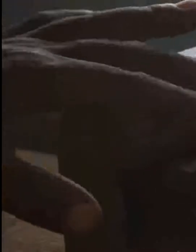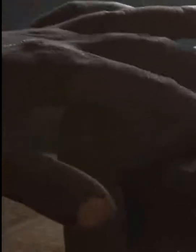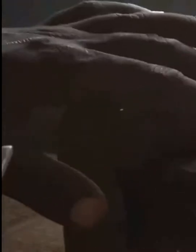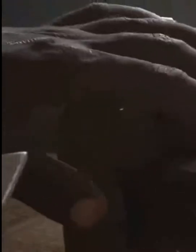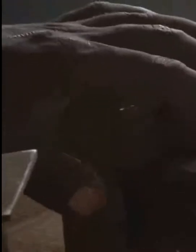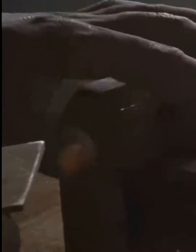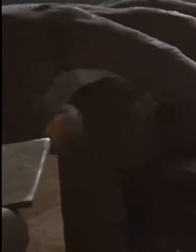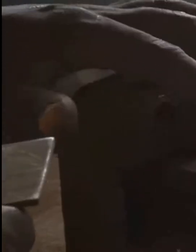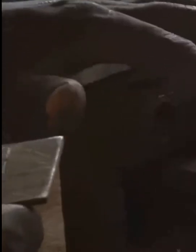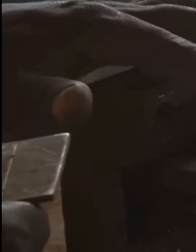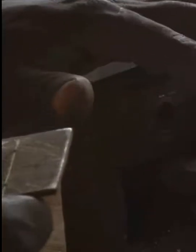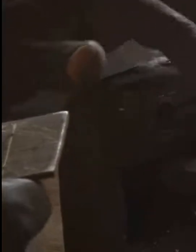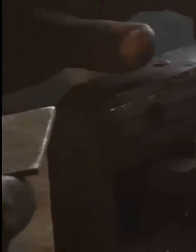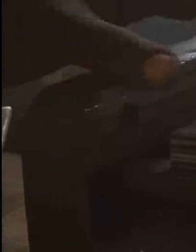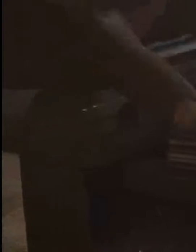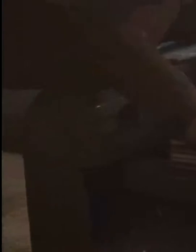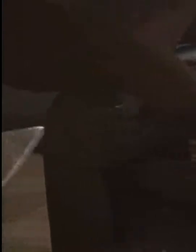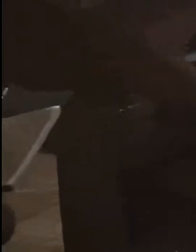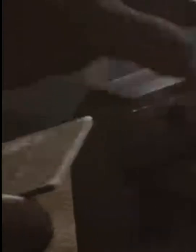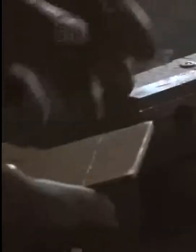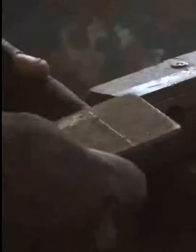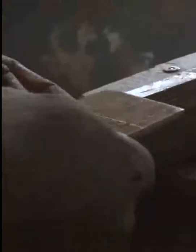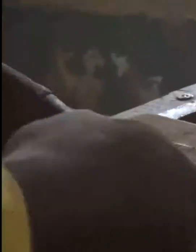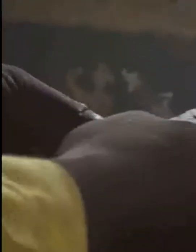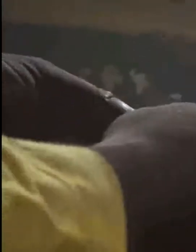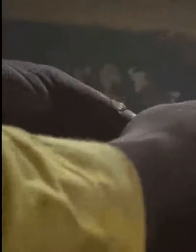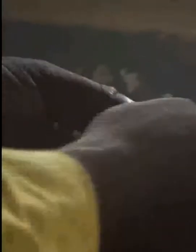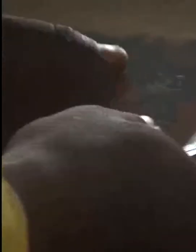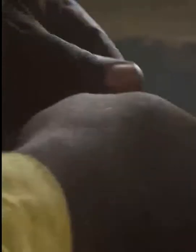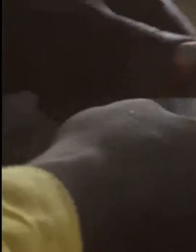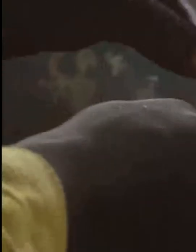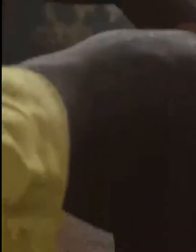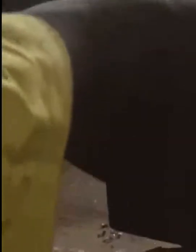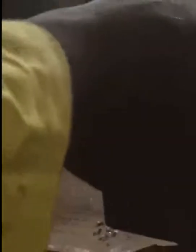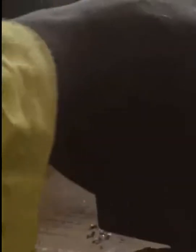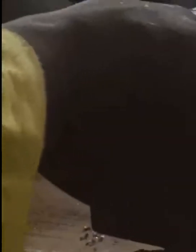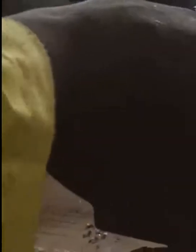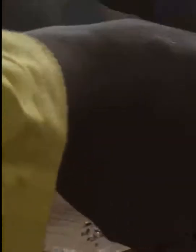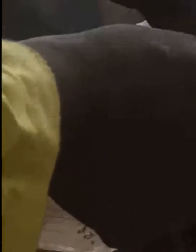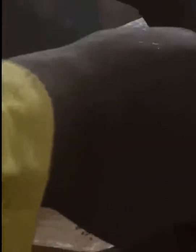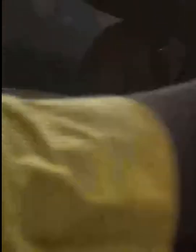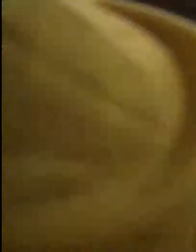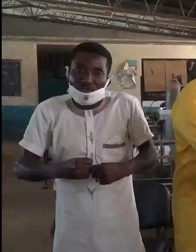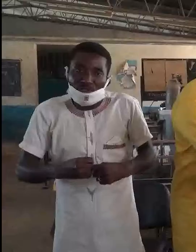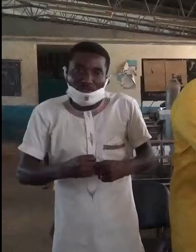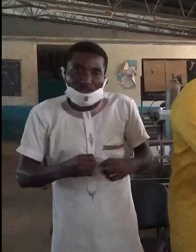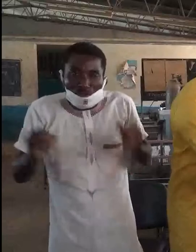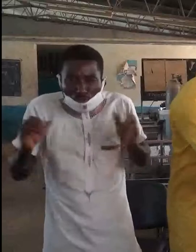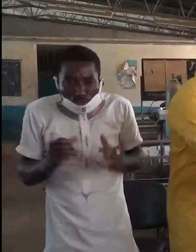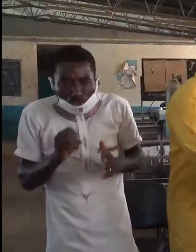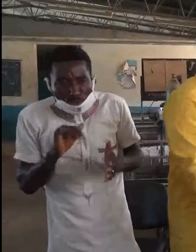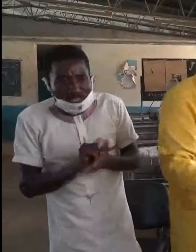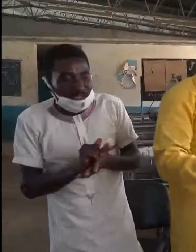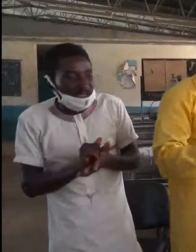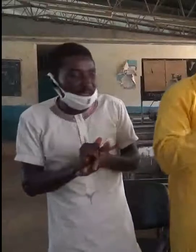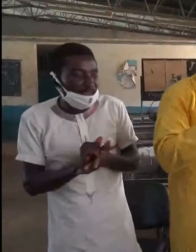us to put a piece of wood to support our work piece, just for the sake